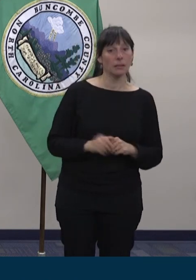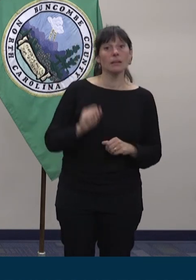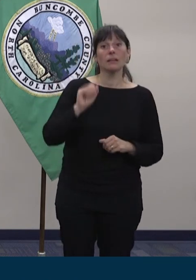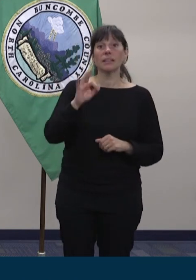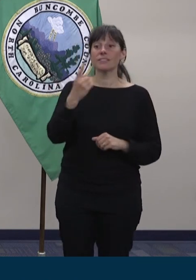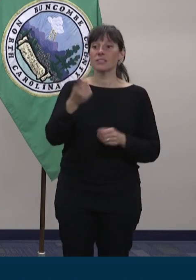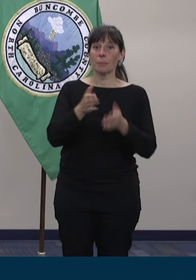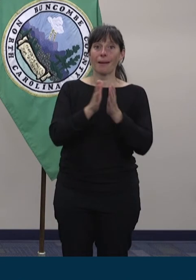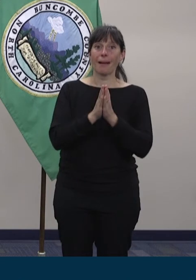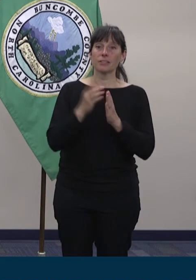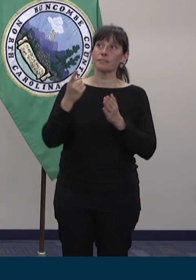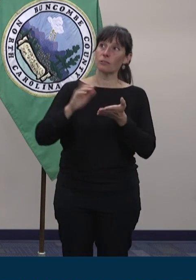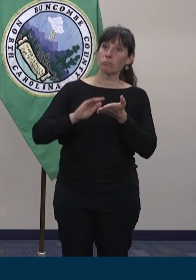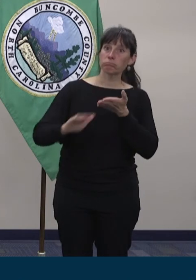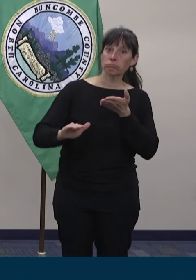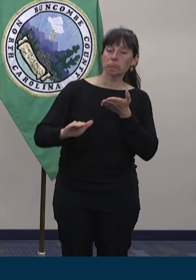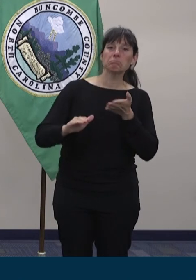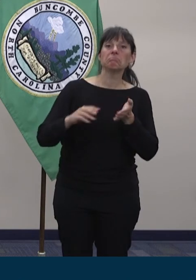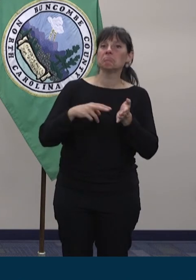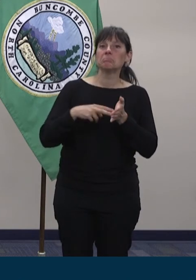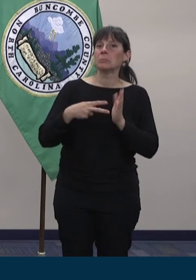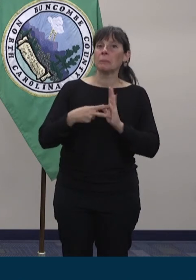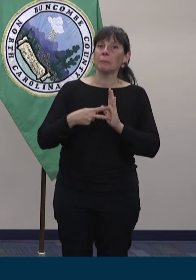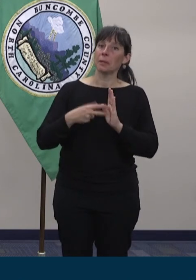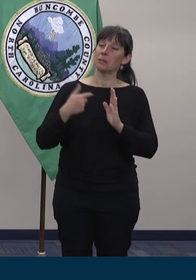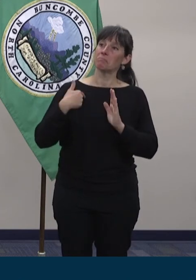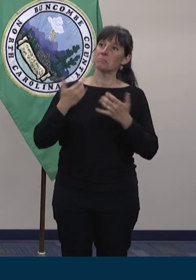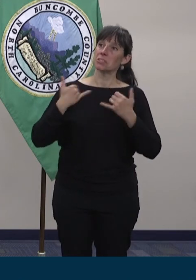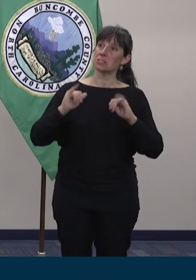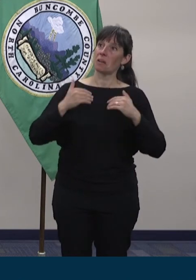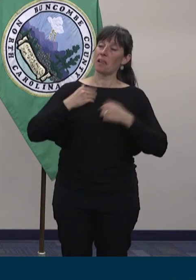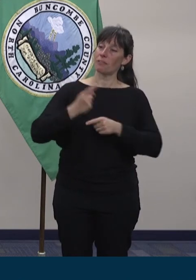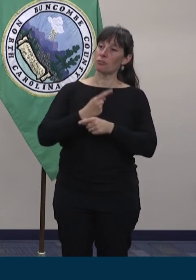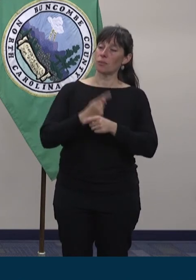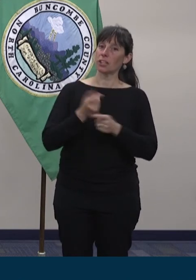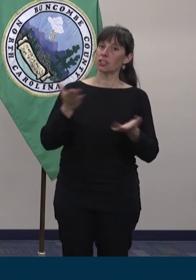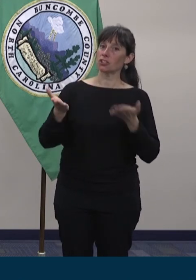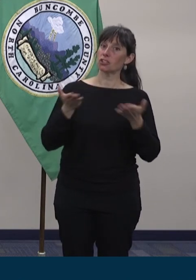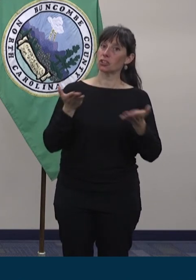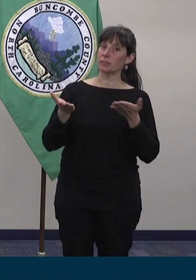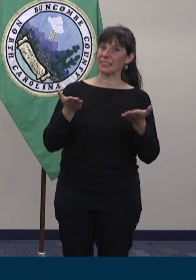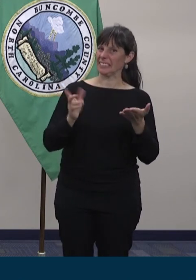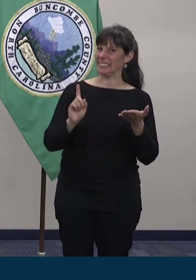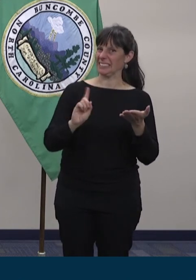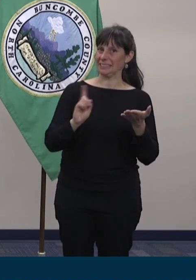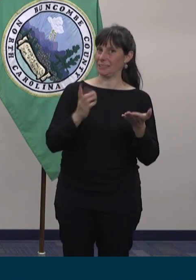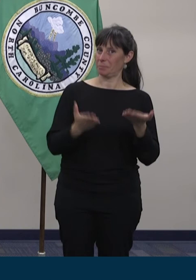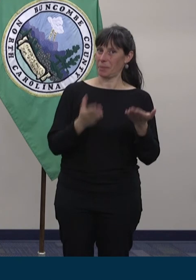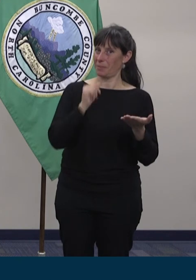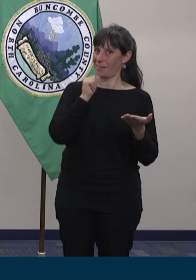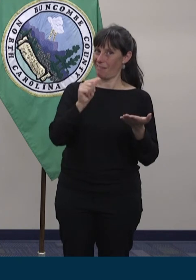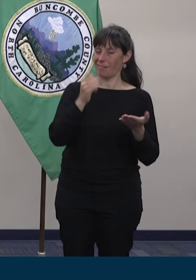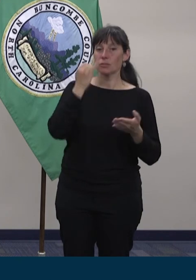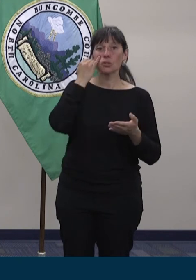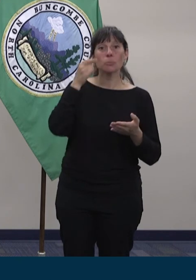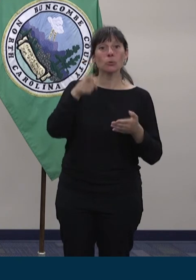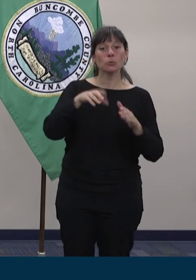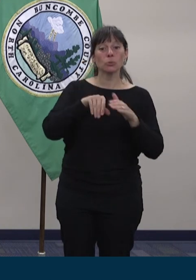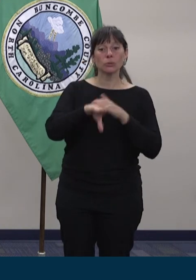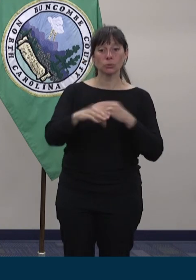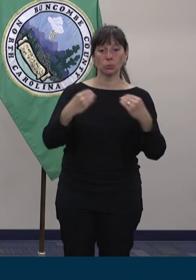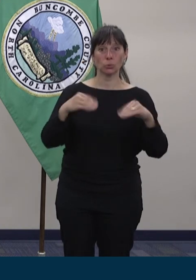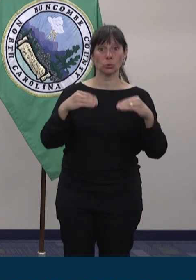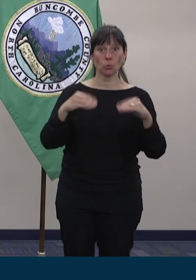doesn't necessarily get service as usual. For example, someone who goes to a retail store and has